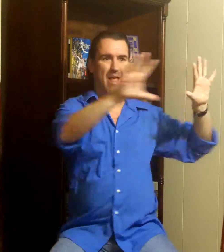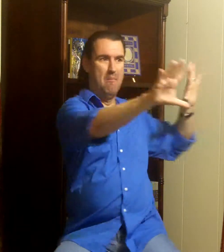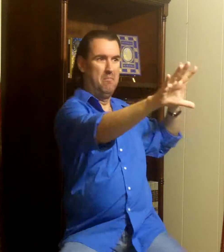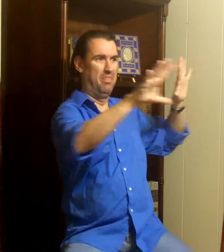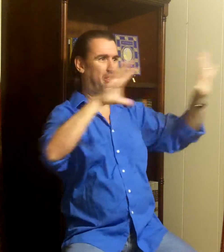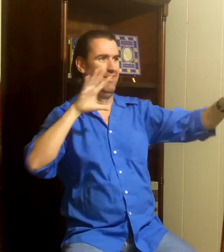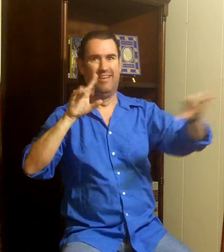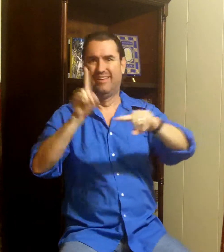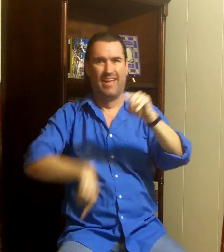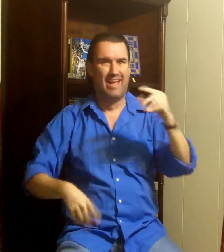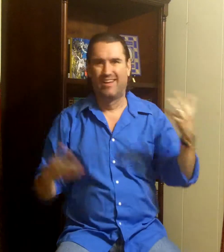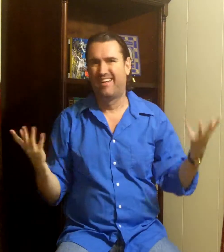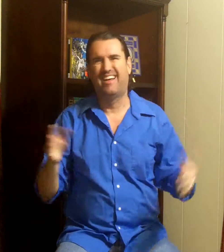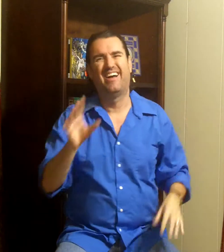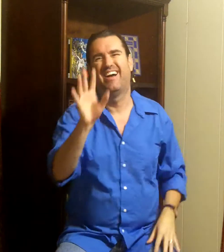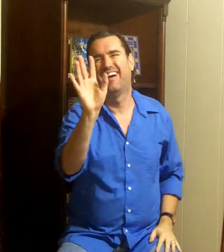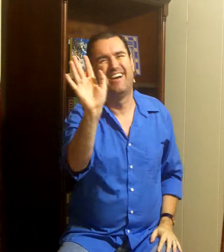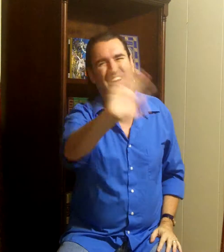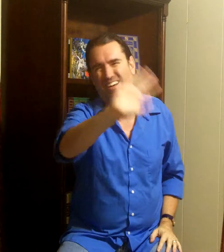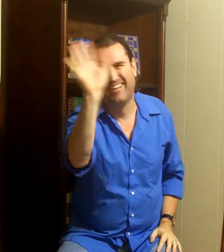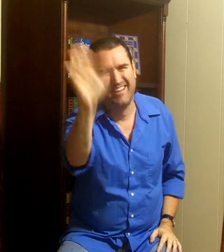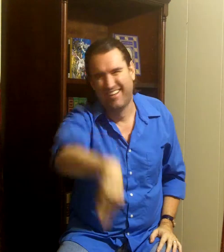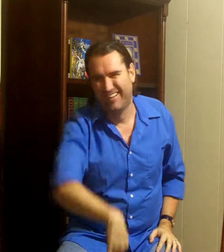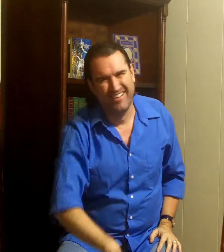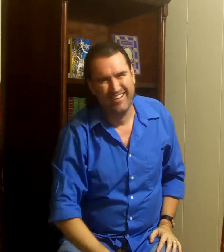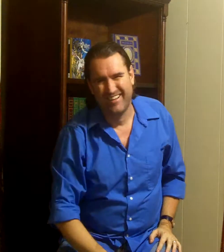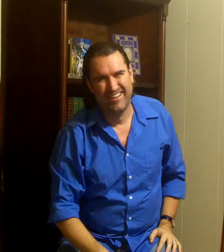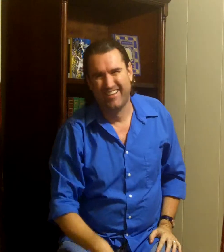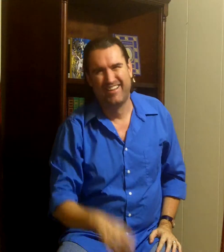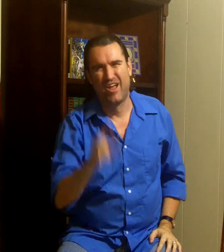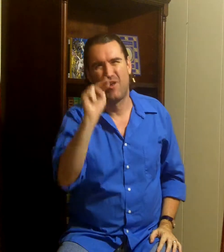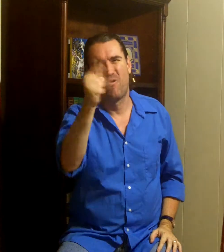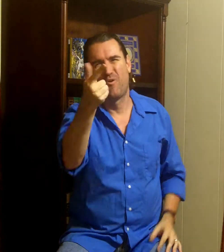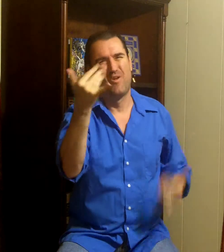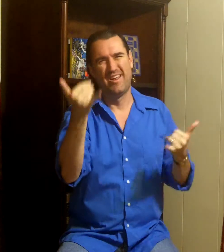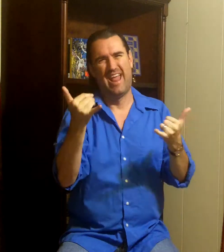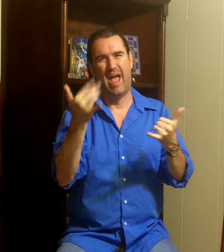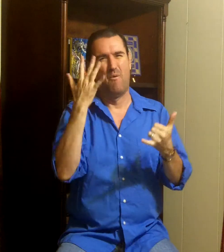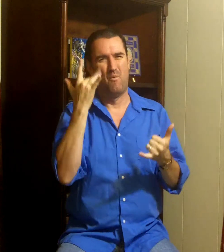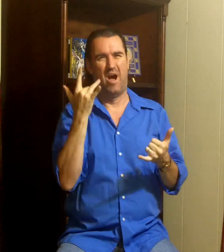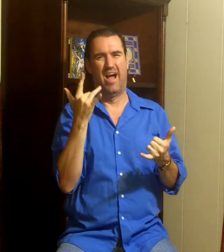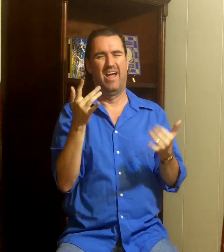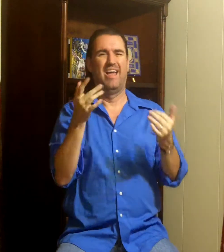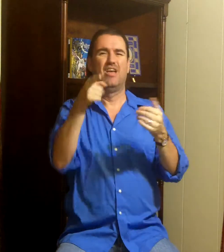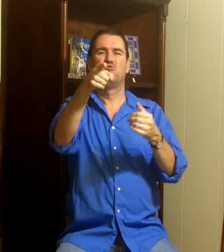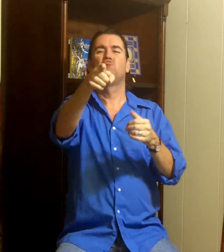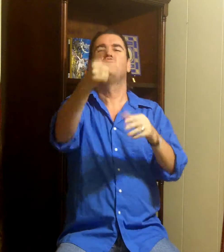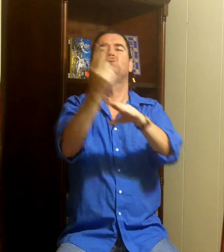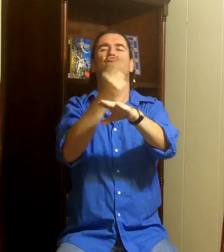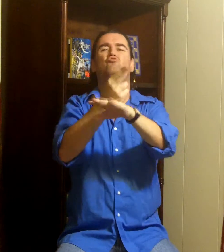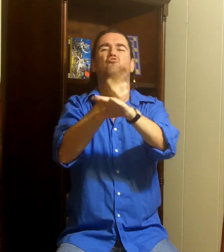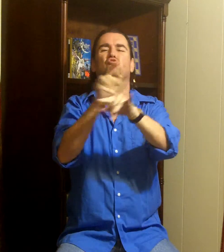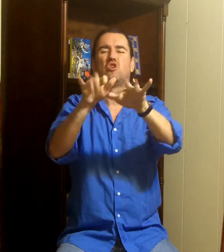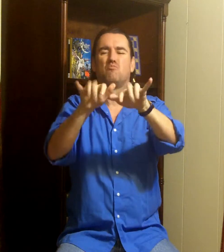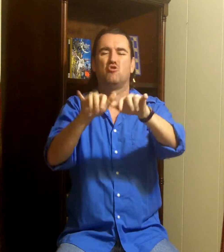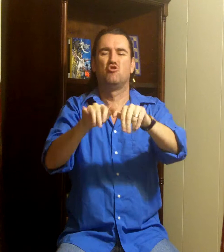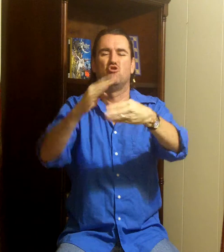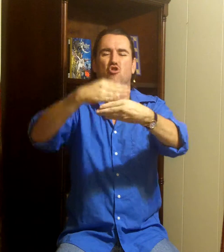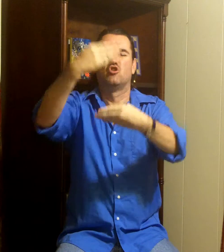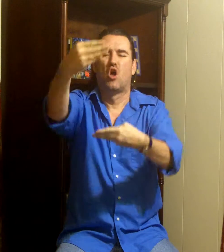and computer monitors for so long, but that's not a reason on why you're not being successful, because half of your